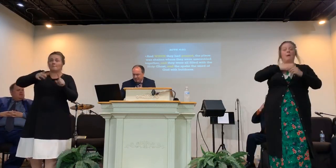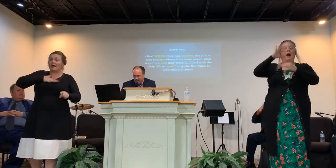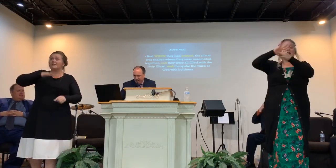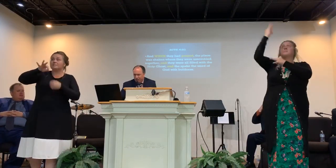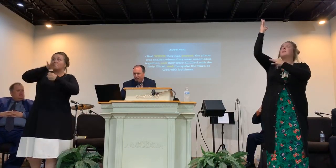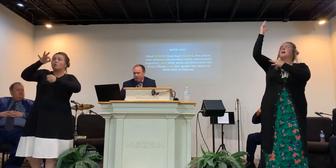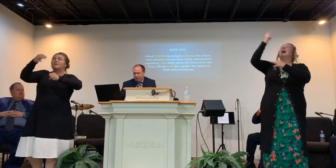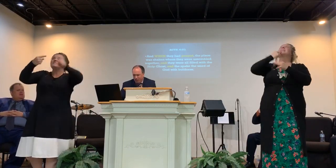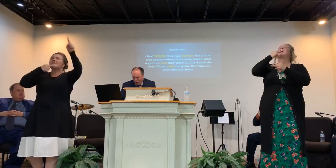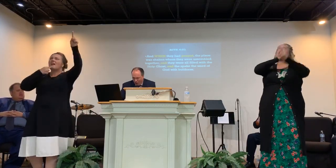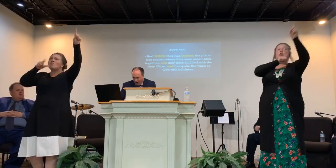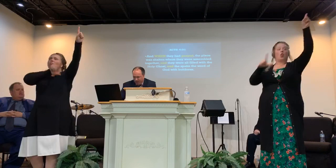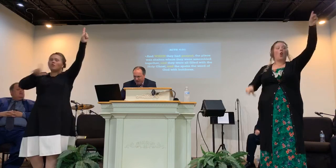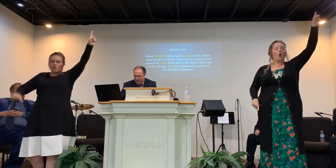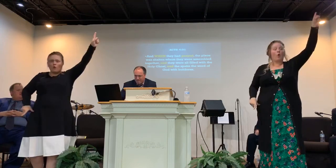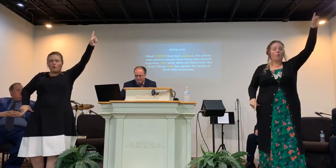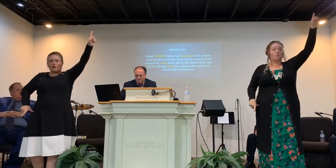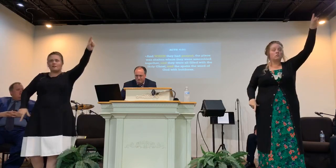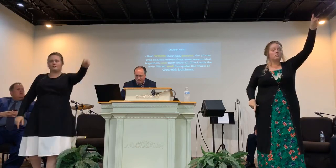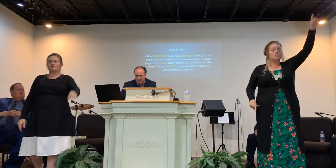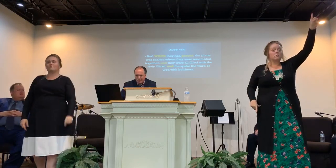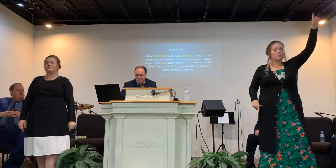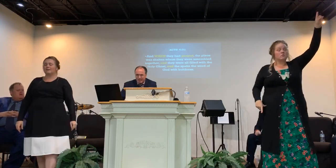Spirit, saith the Lord.